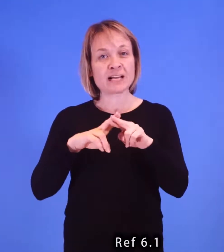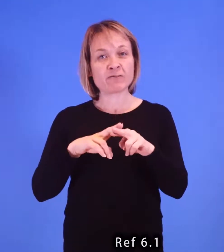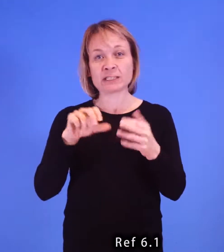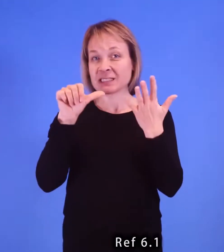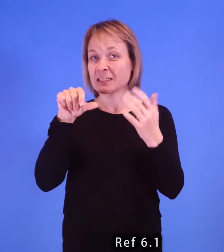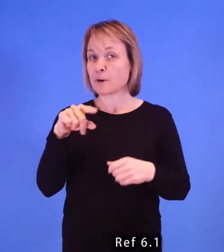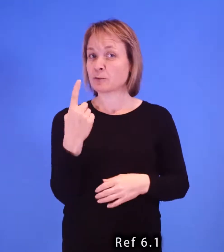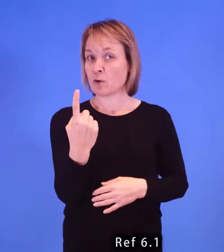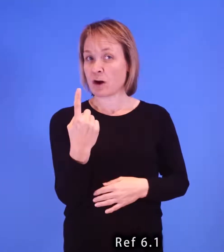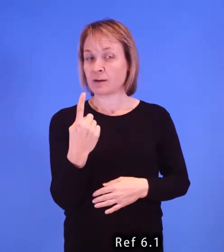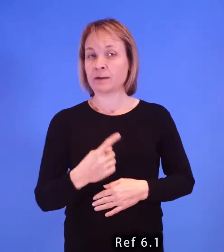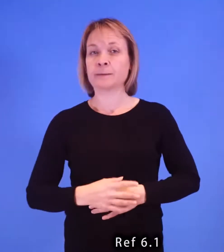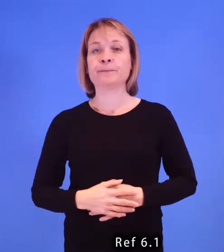Reference 6.1.